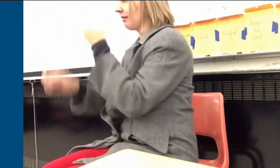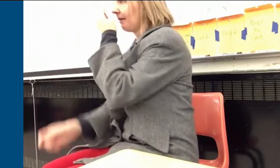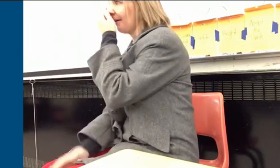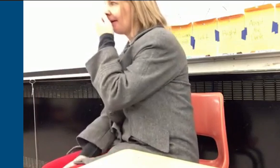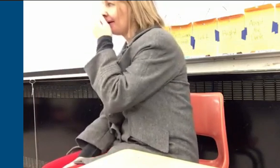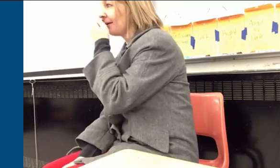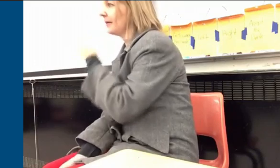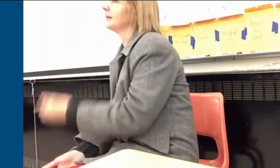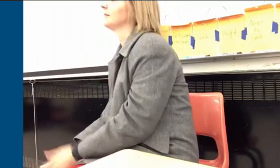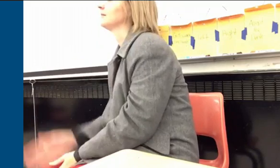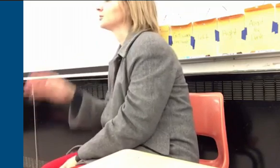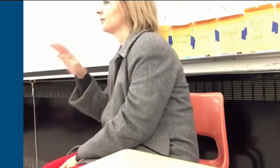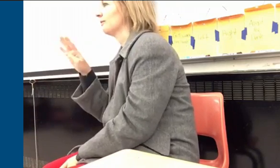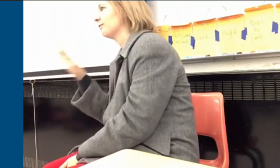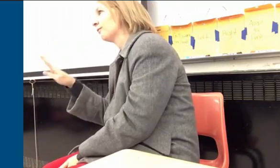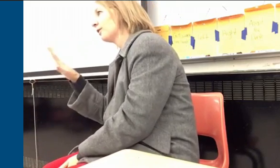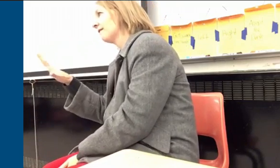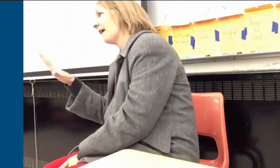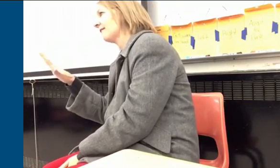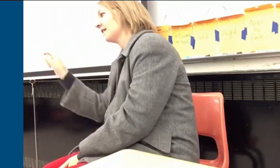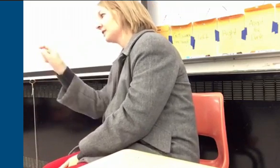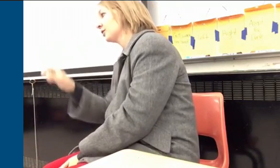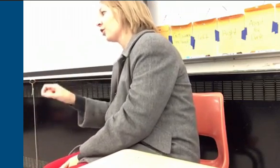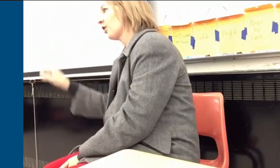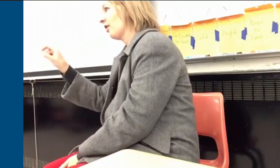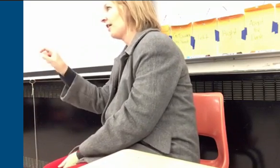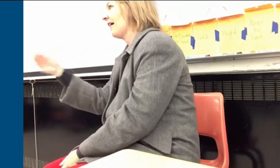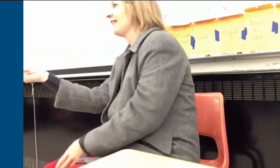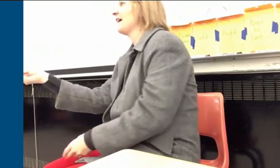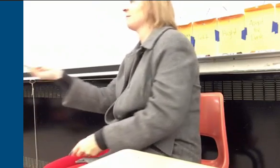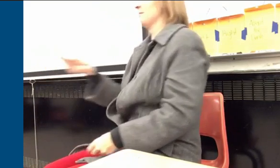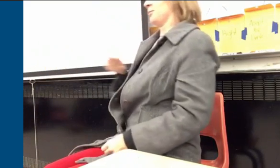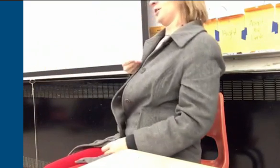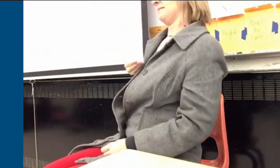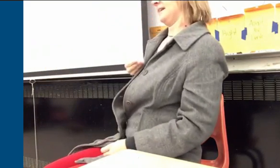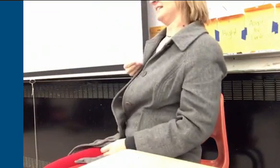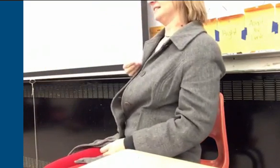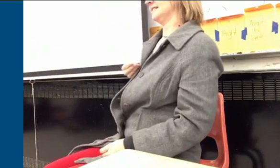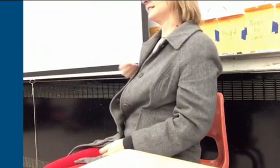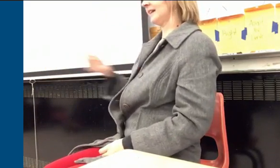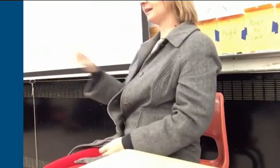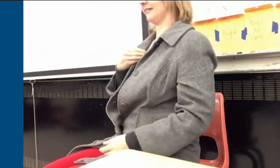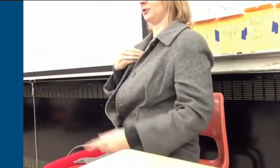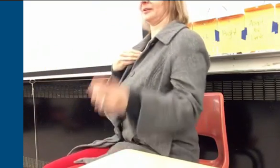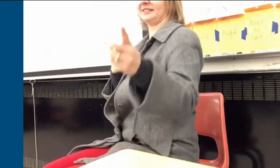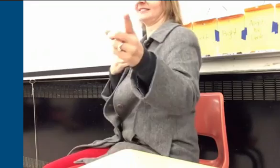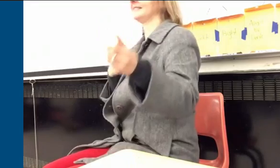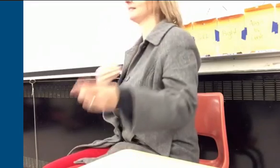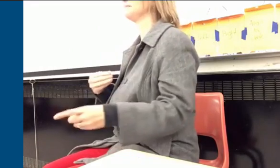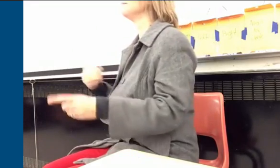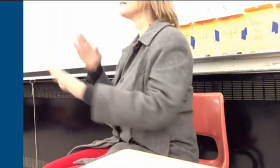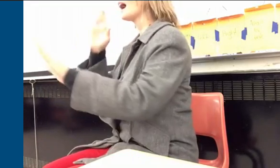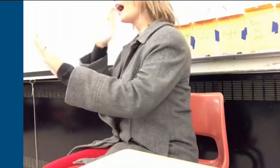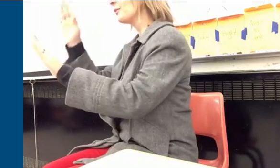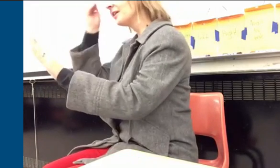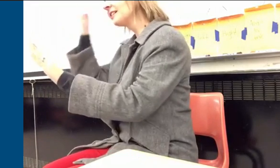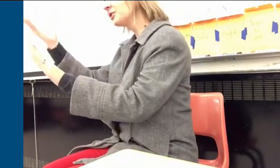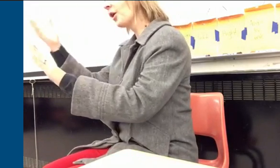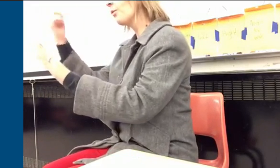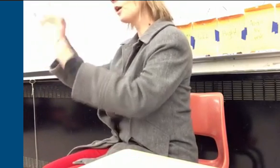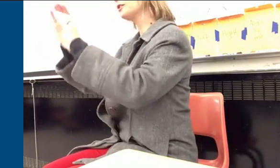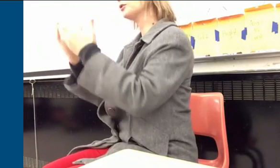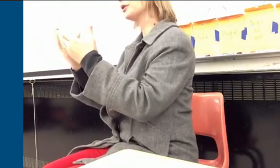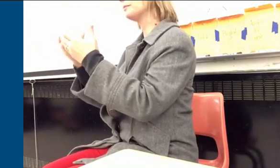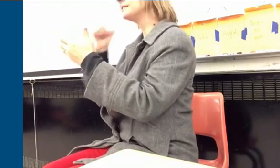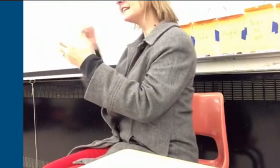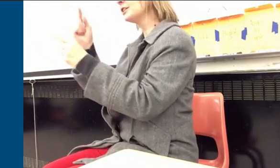it. Once you have done that, you need to bring me up paper clipped one and bring it to me. I will let you know that one group did